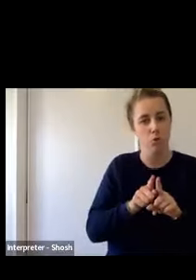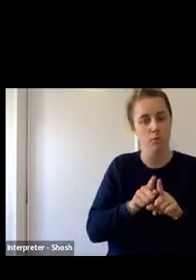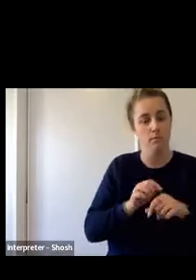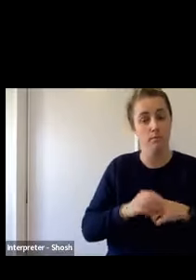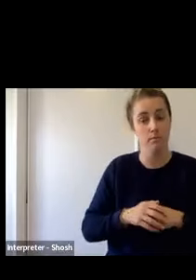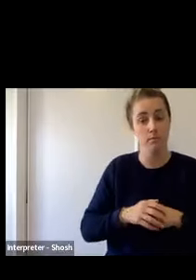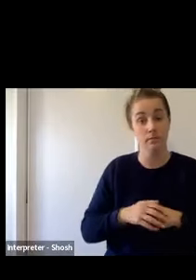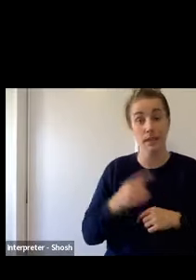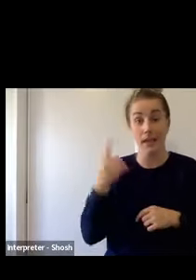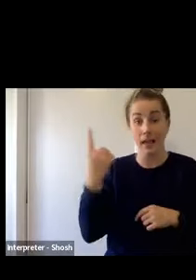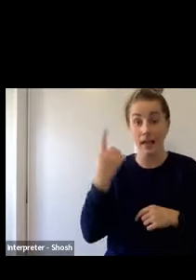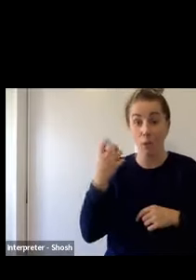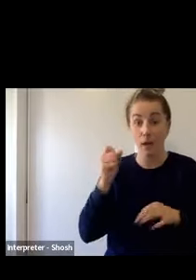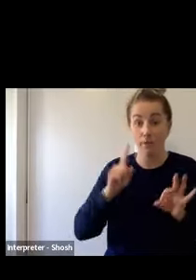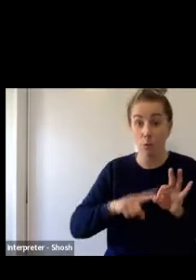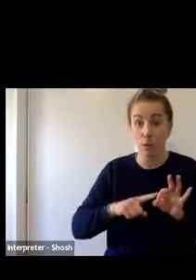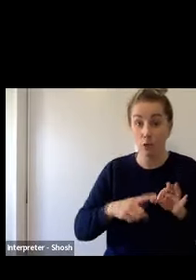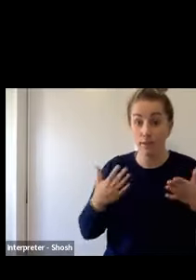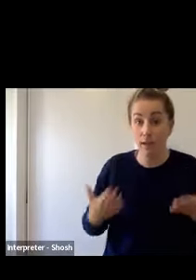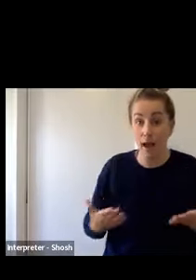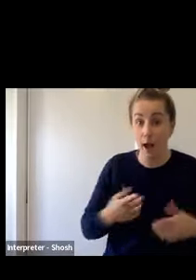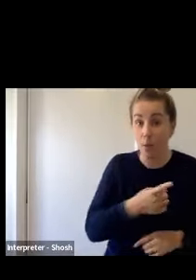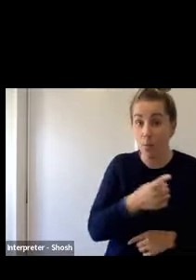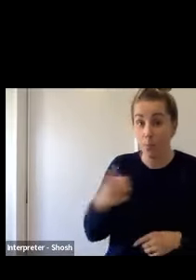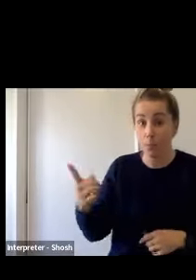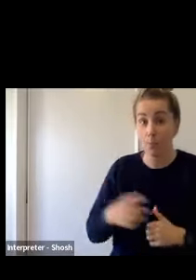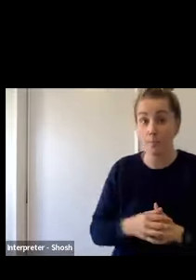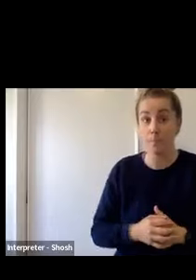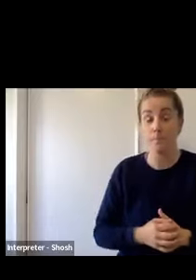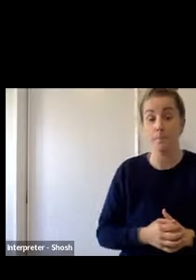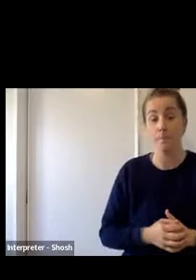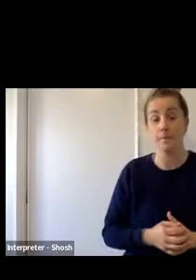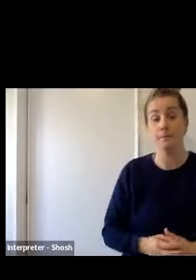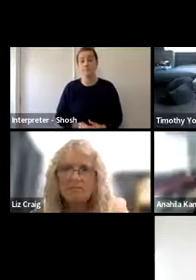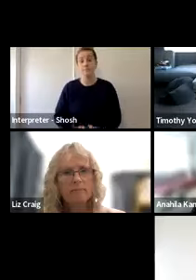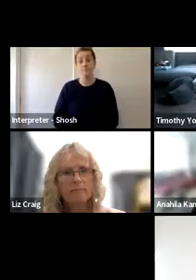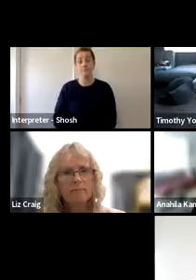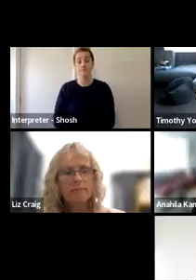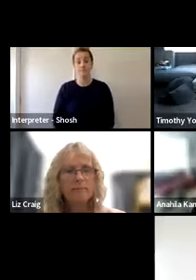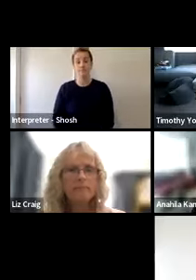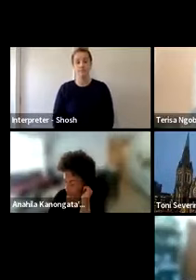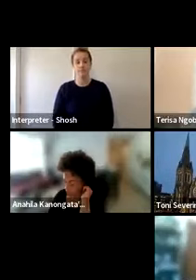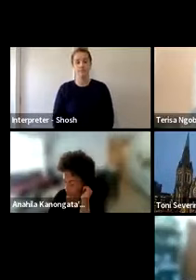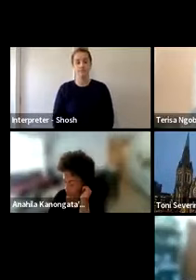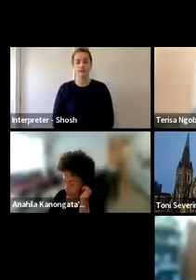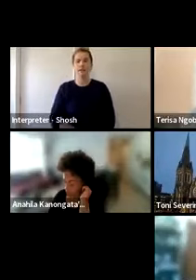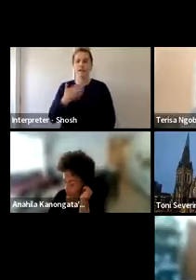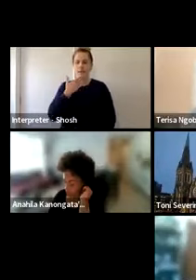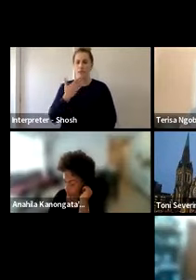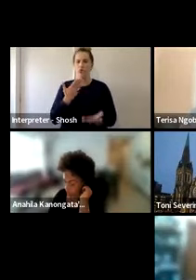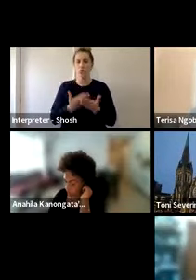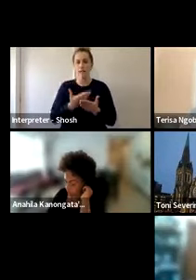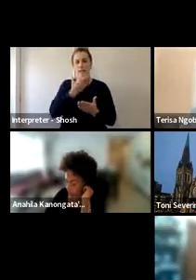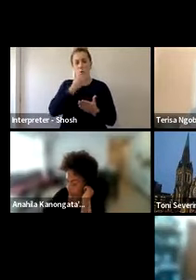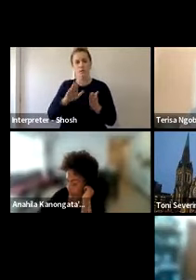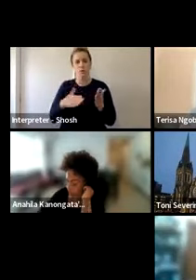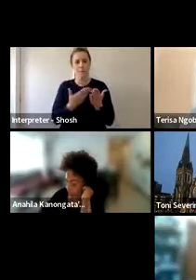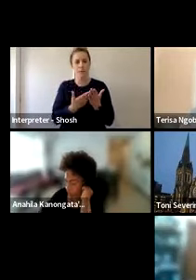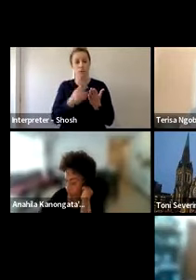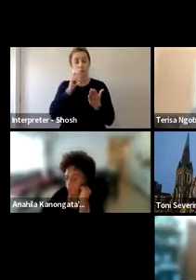Does anybody have any questions for us? Thank you. A really useful submission. It would be